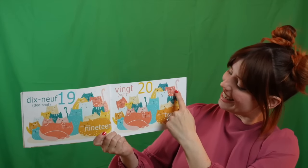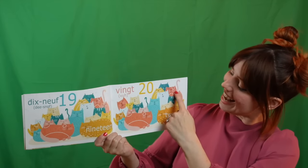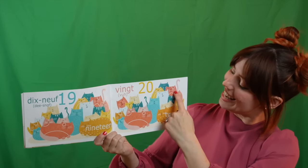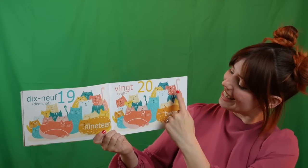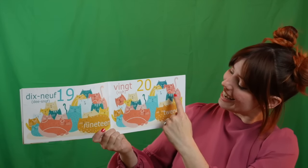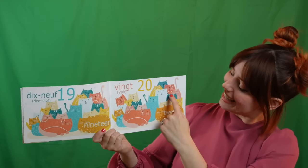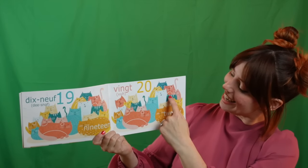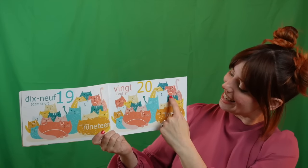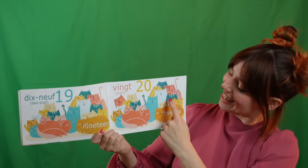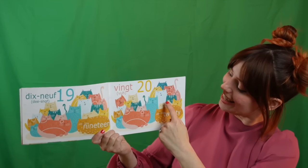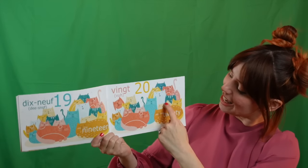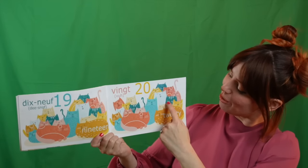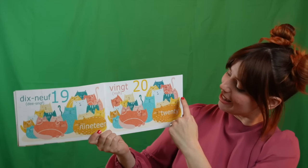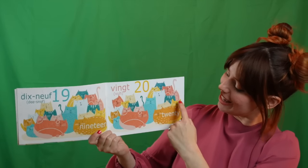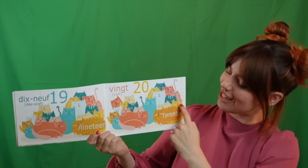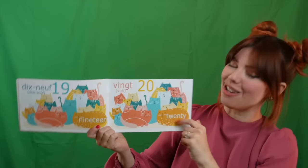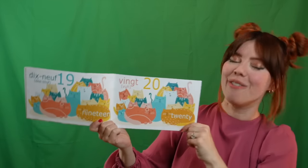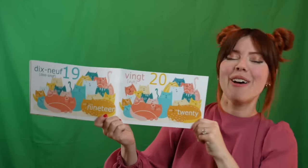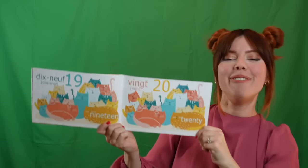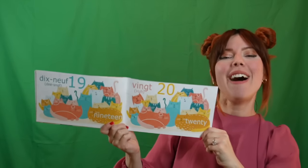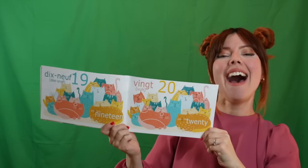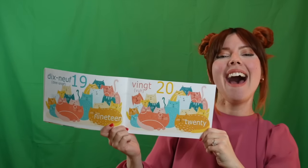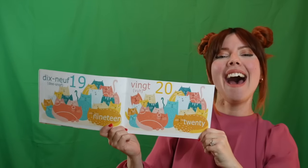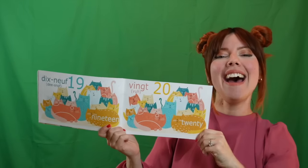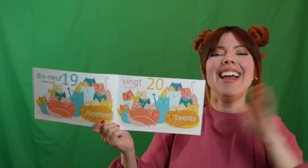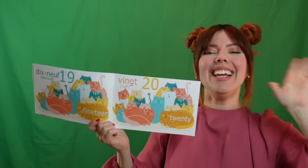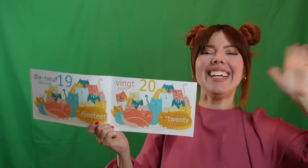16, 17, 18, 19, 20.